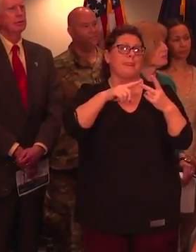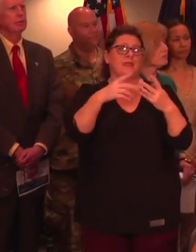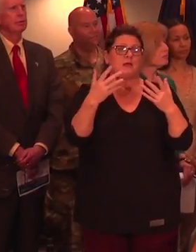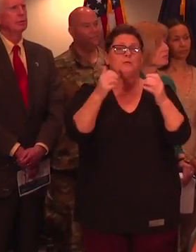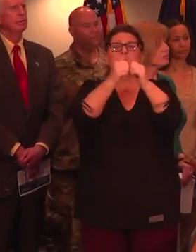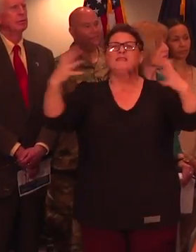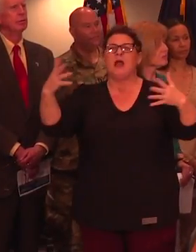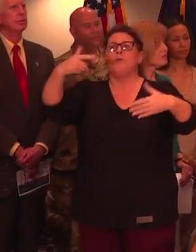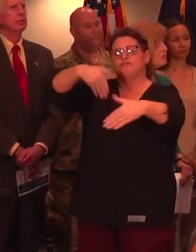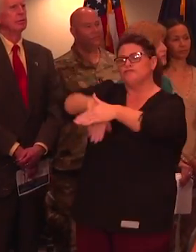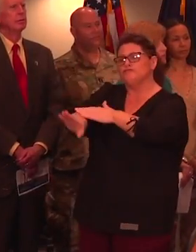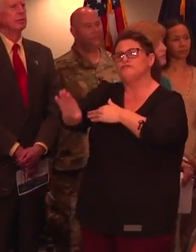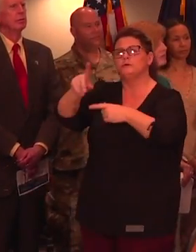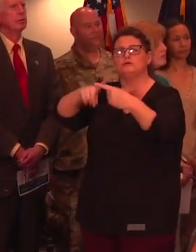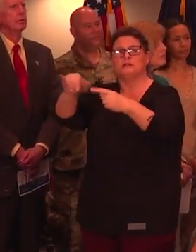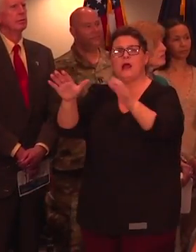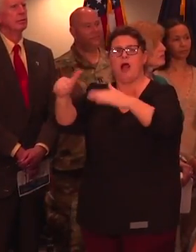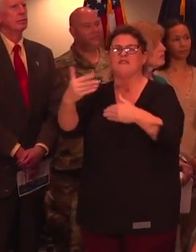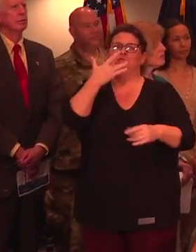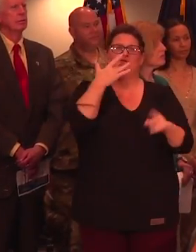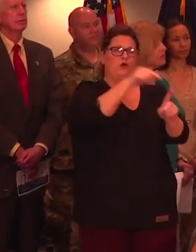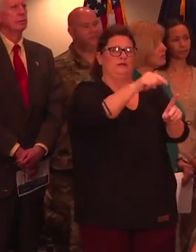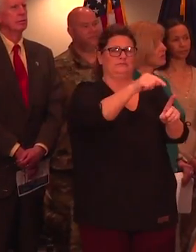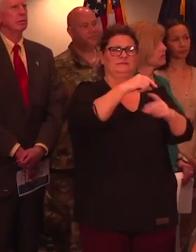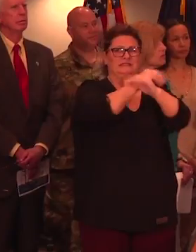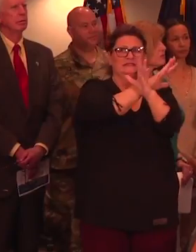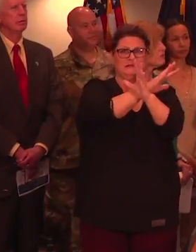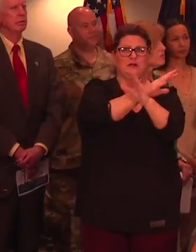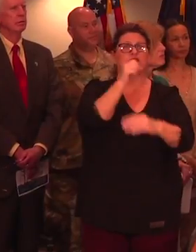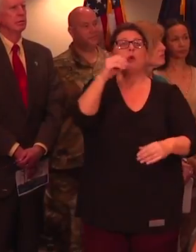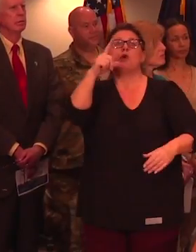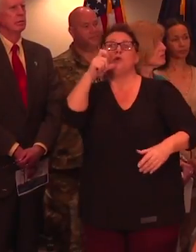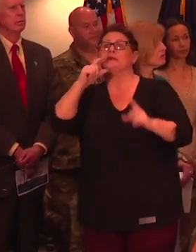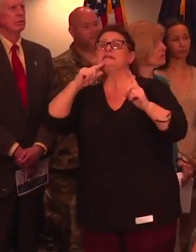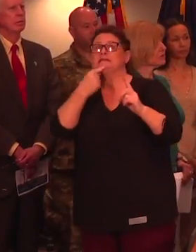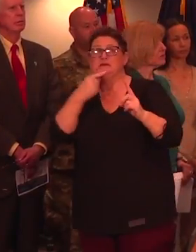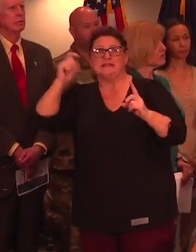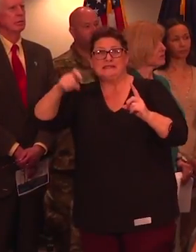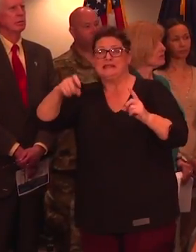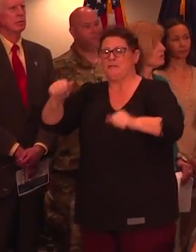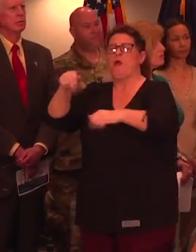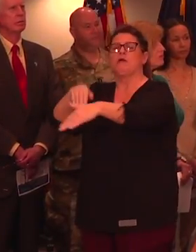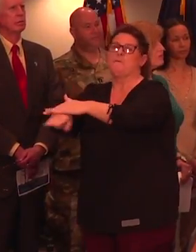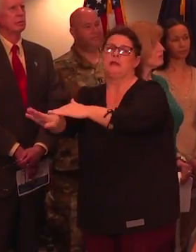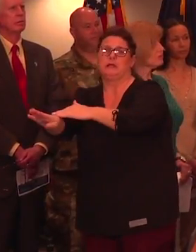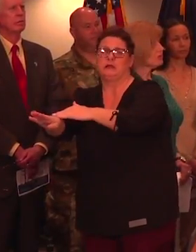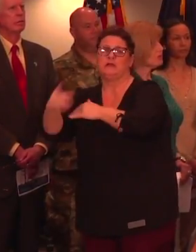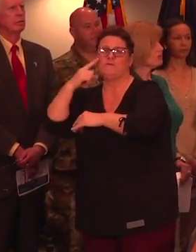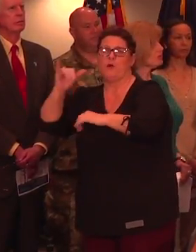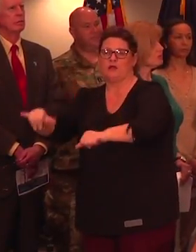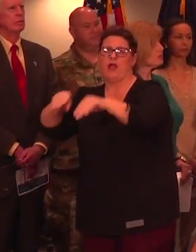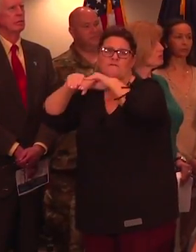an in-person visit, do that. That will allow space for those who do need to come in for appointments for the